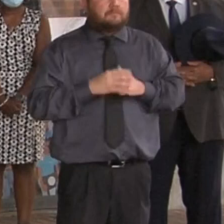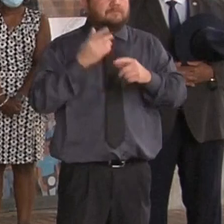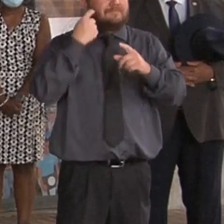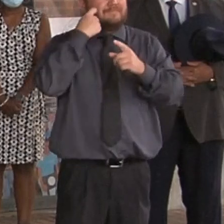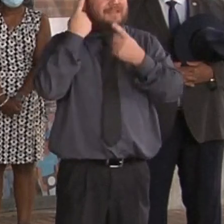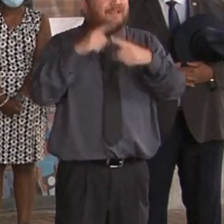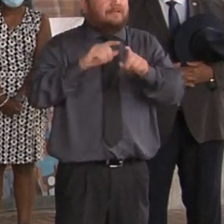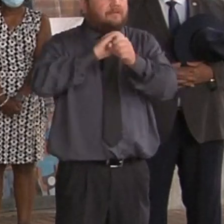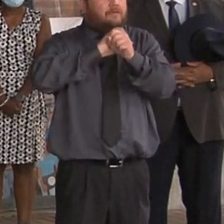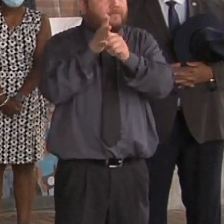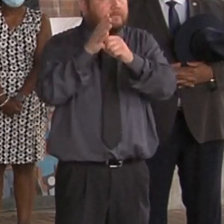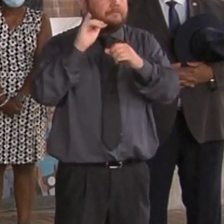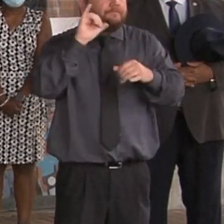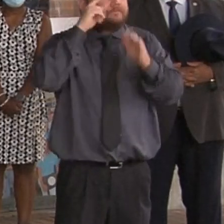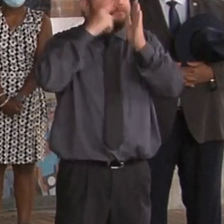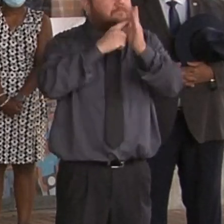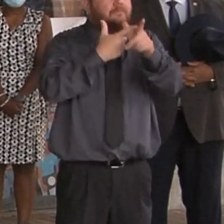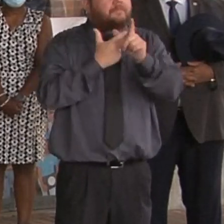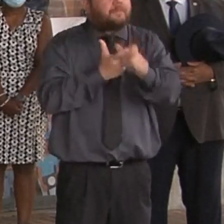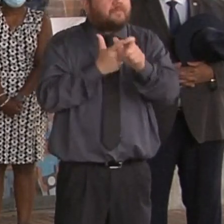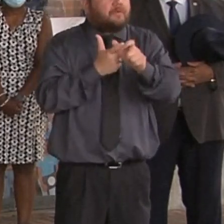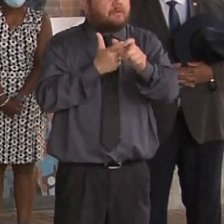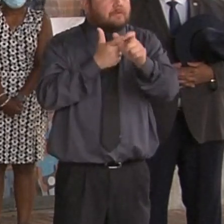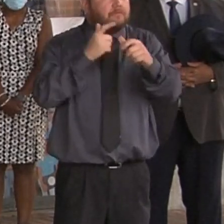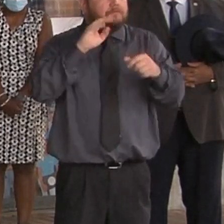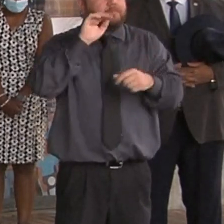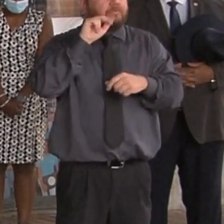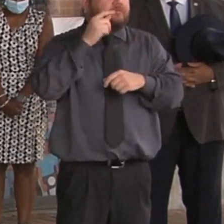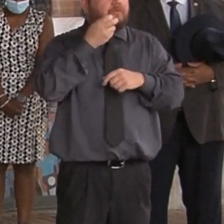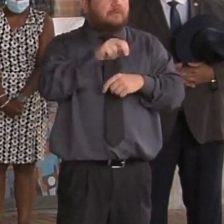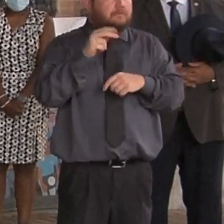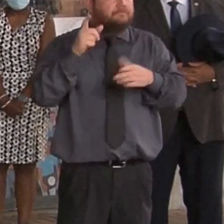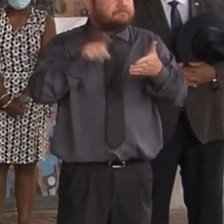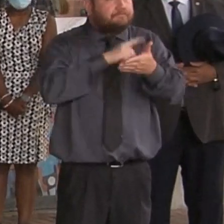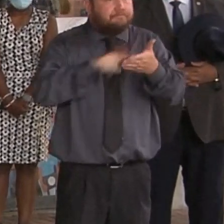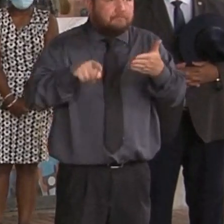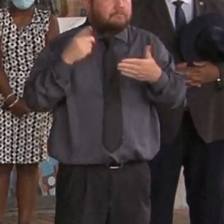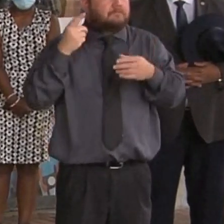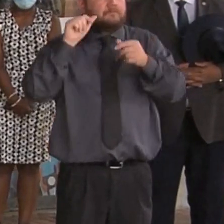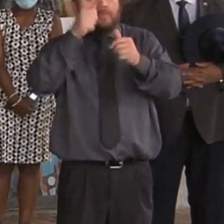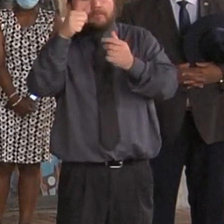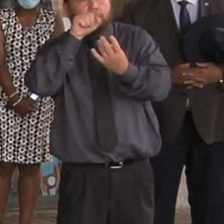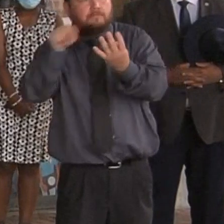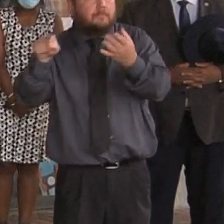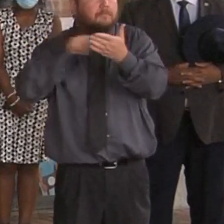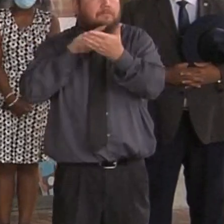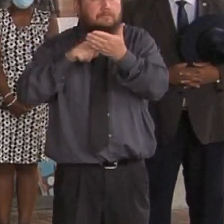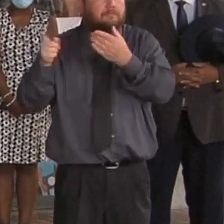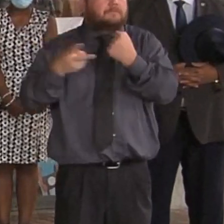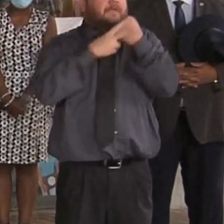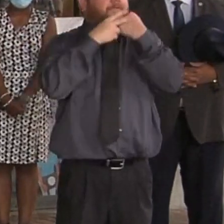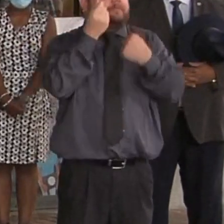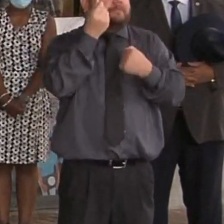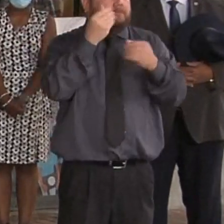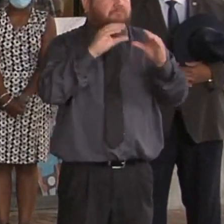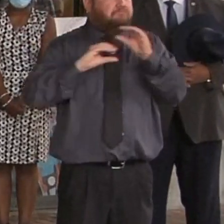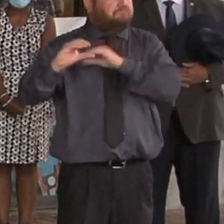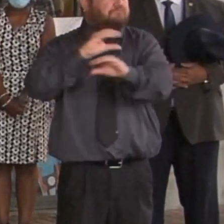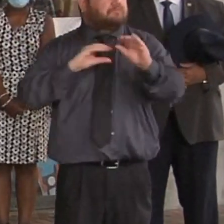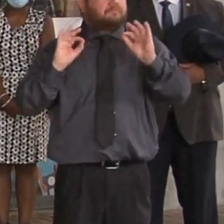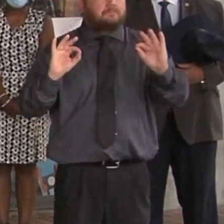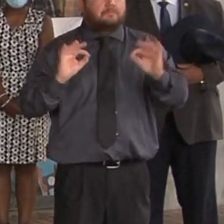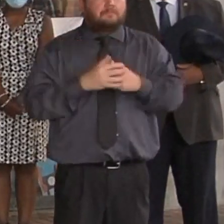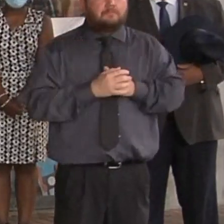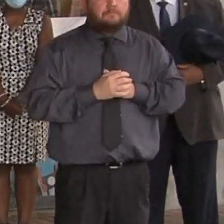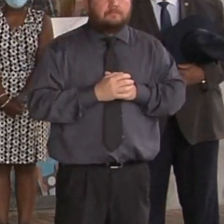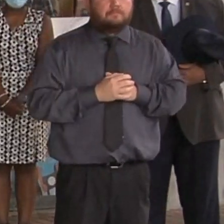the protest. And there's still communities that want, my phone has been off the hook about fireworks. People asking